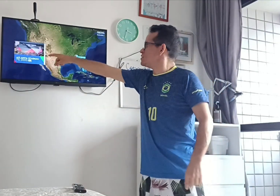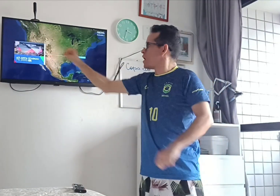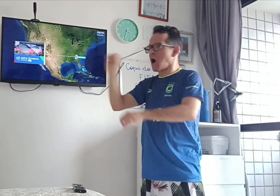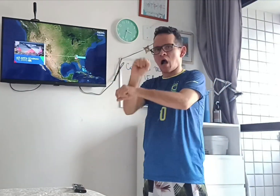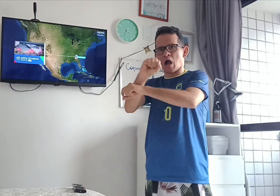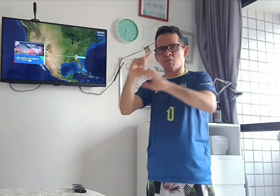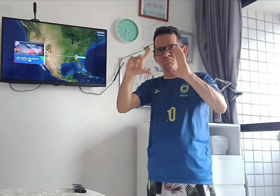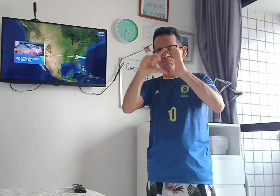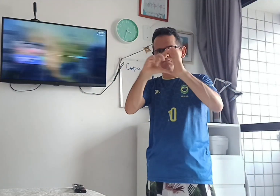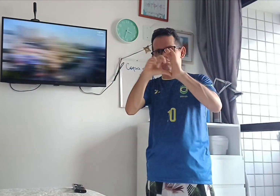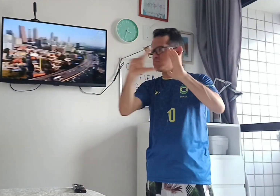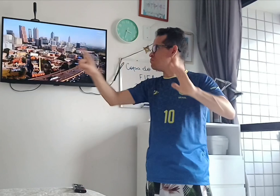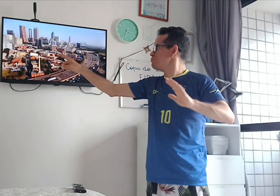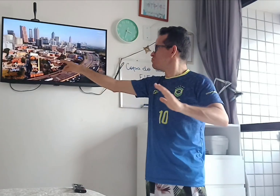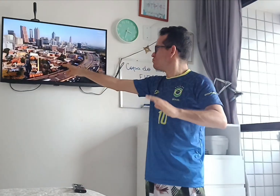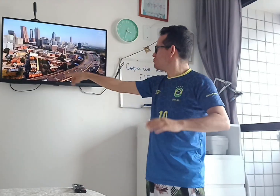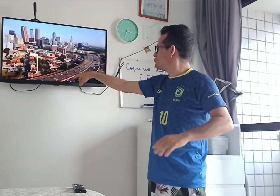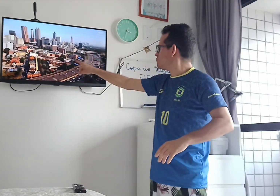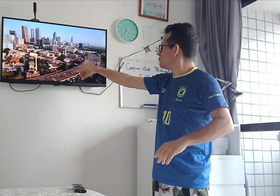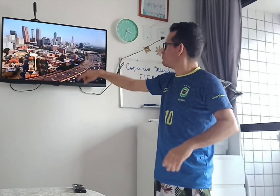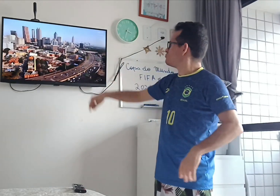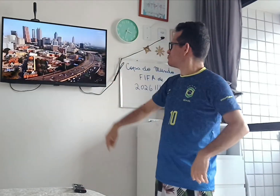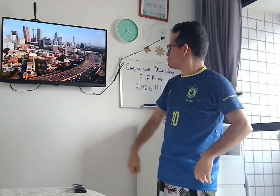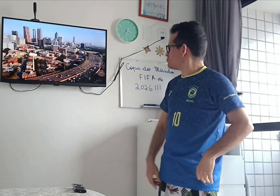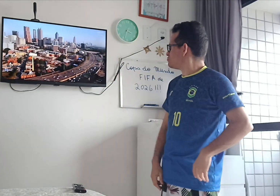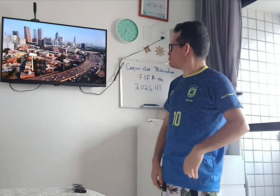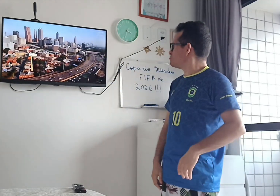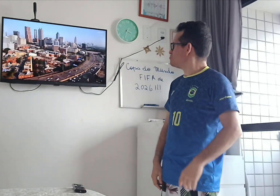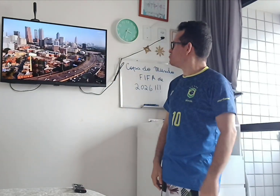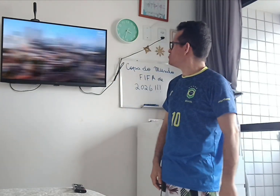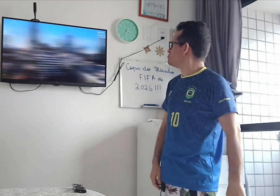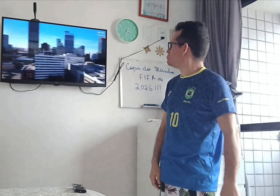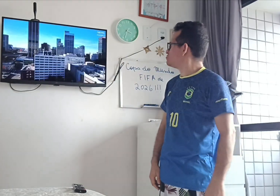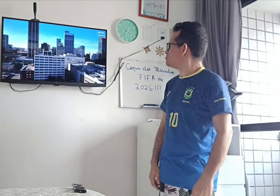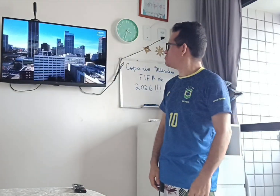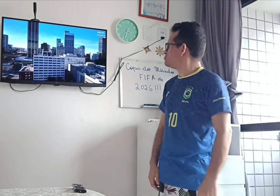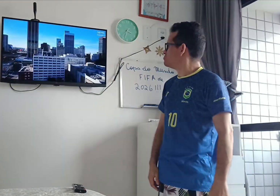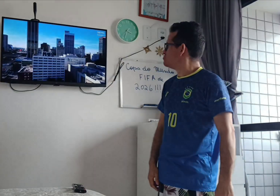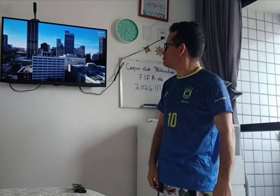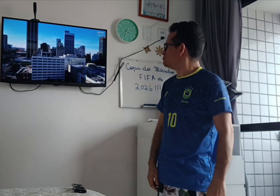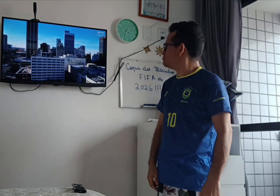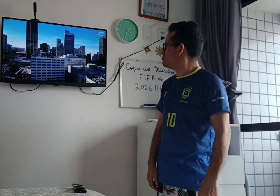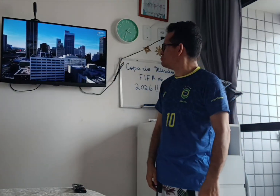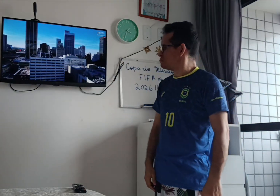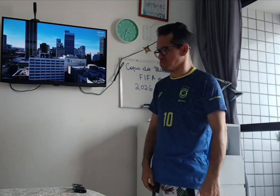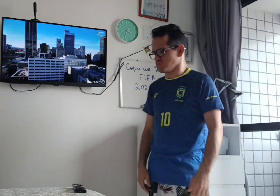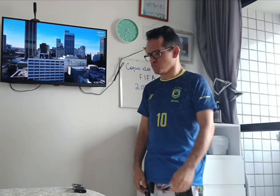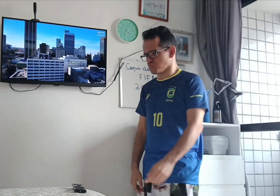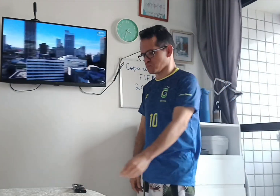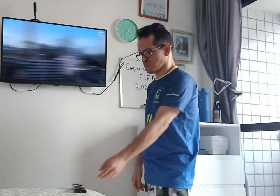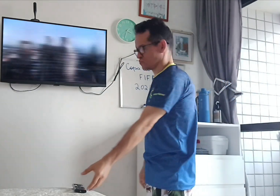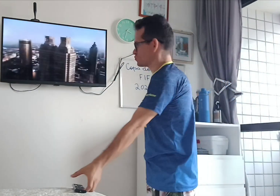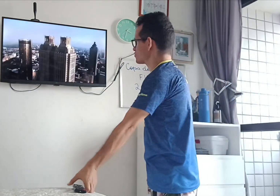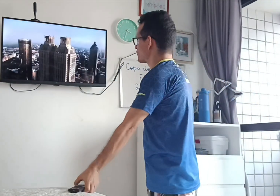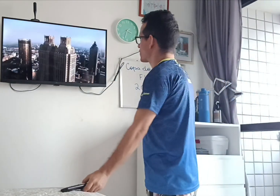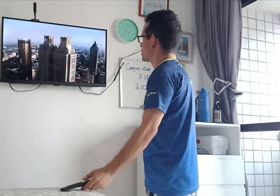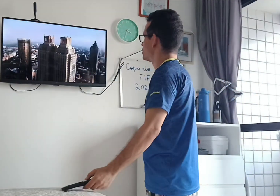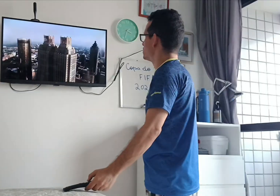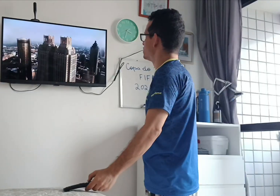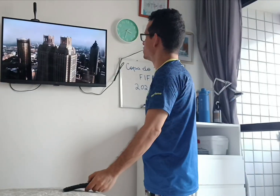Atlanta. Atlanta is the capital of Georgia. The city blends southern hospitality with big city energy, from world-class museums